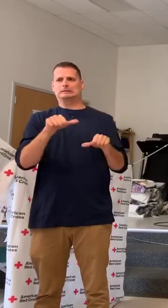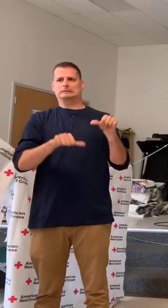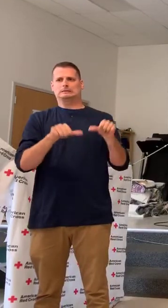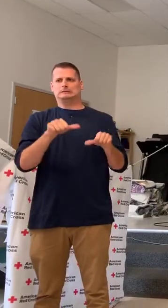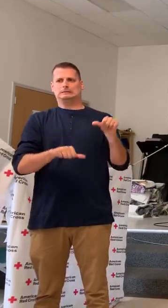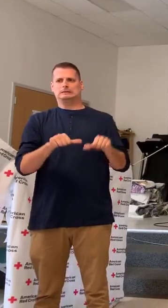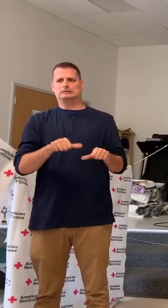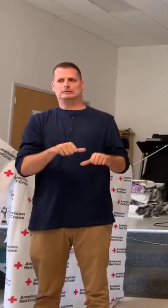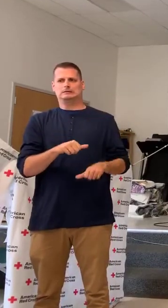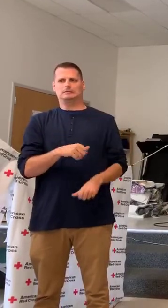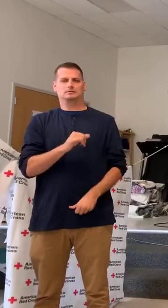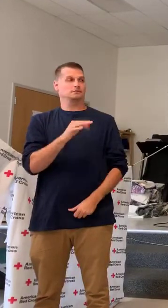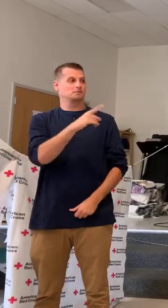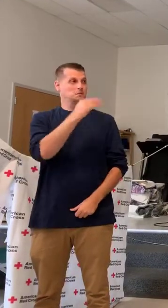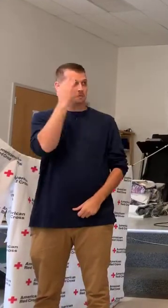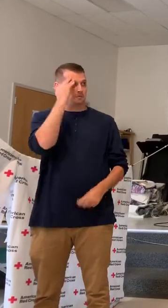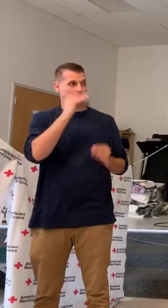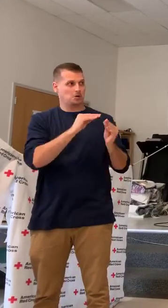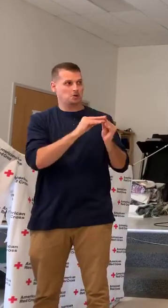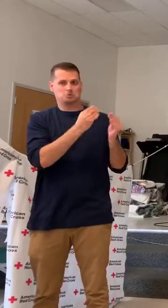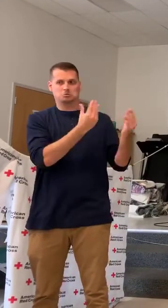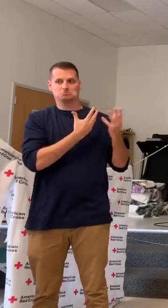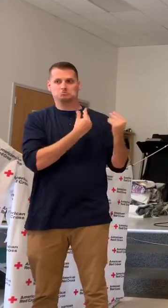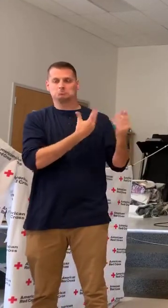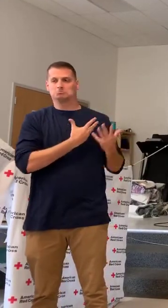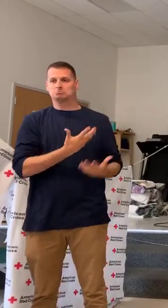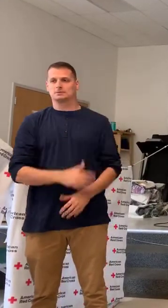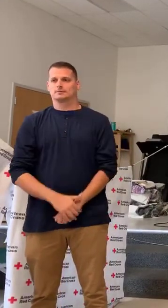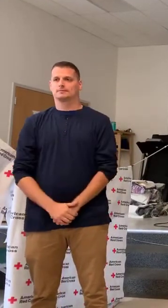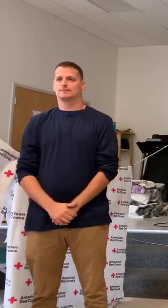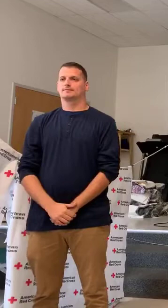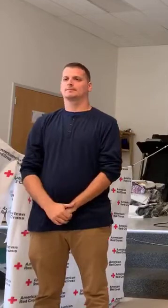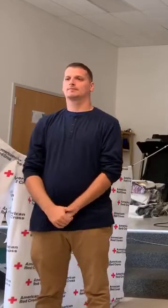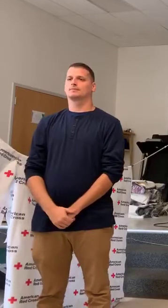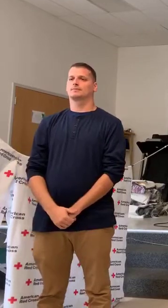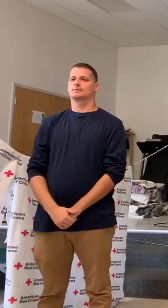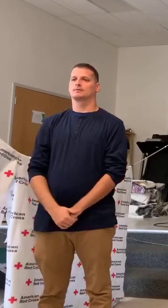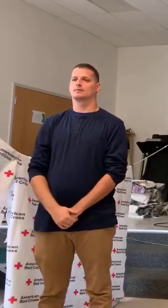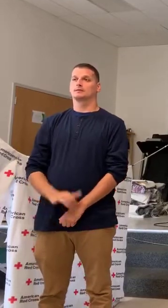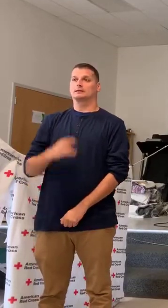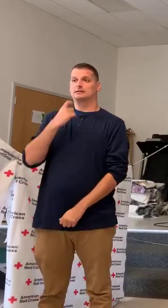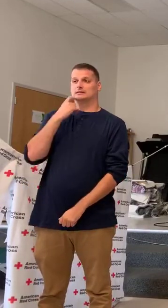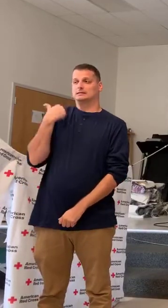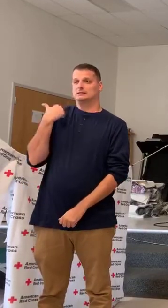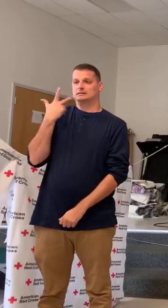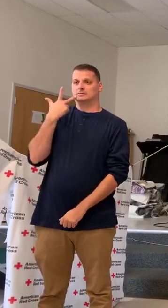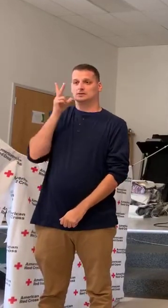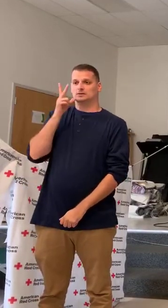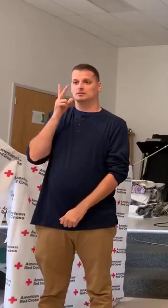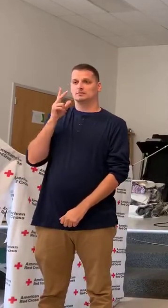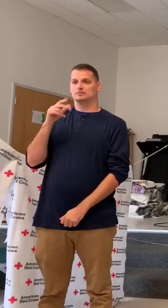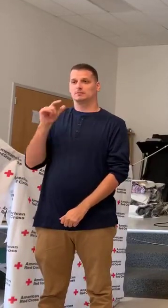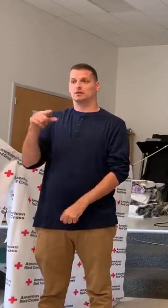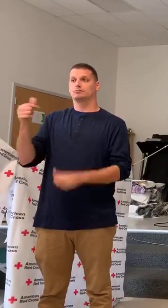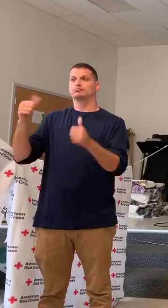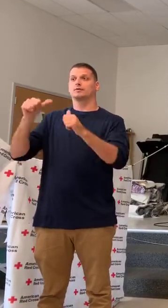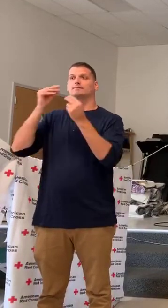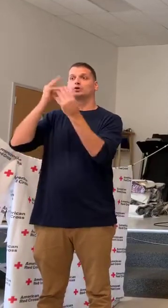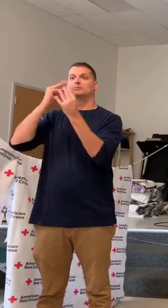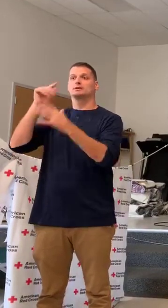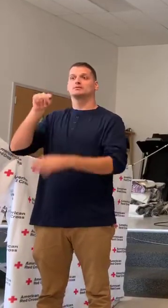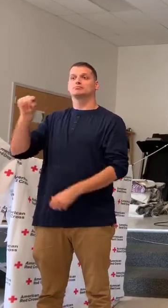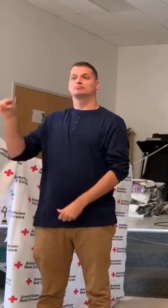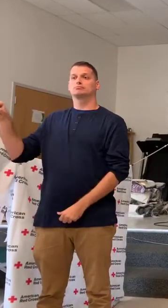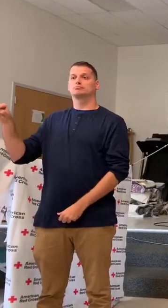you about 3 days ago with Greg, put him on the spot, by the way. These are kind of unscripted. We roped him into our transparency campaign. He's like, well, I guess I can